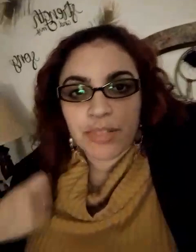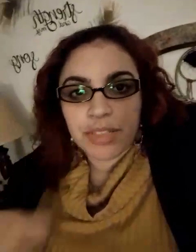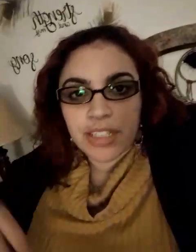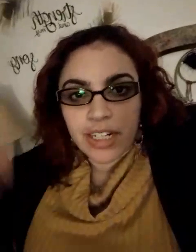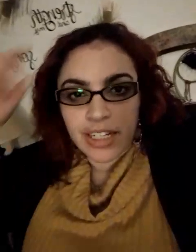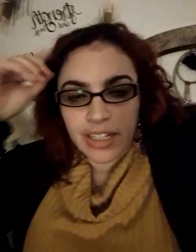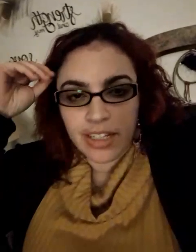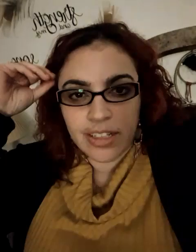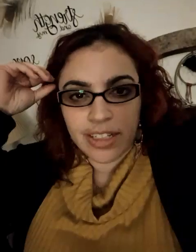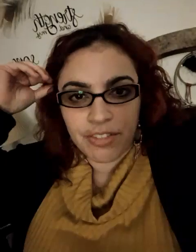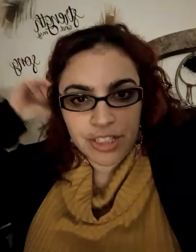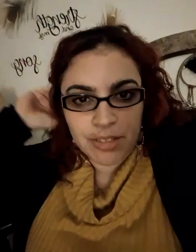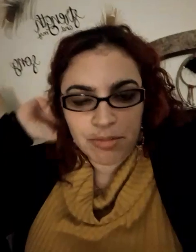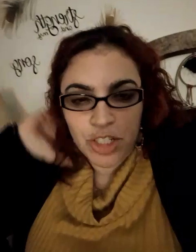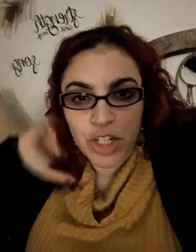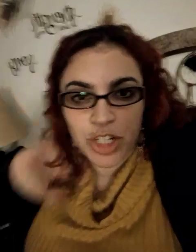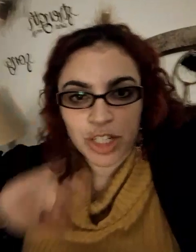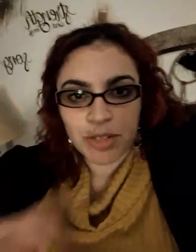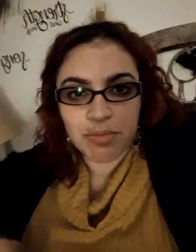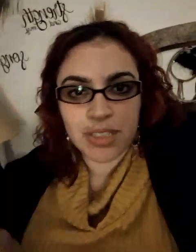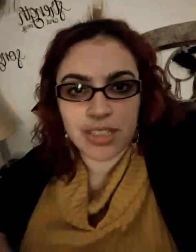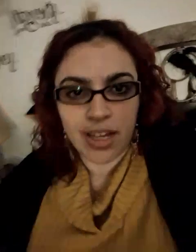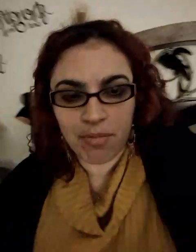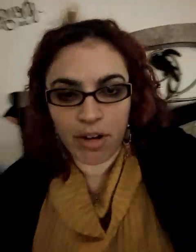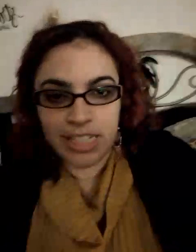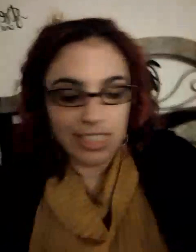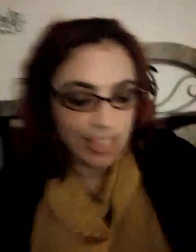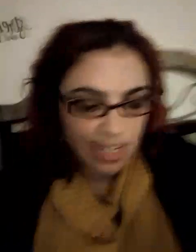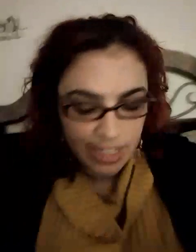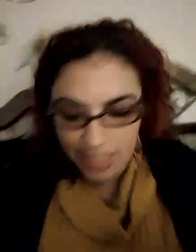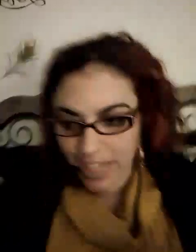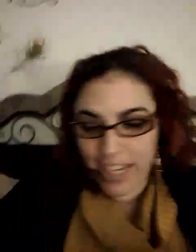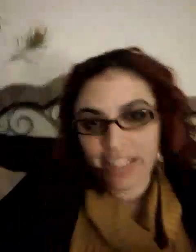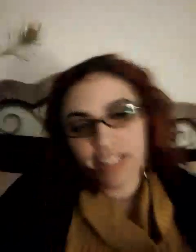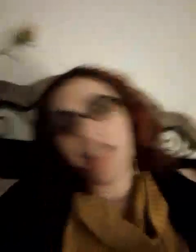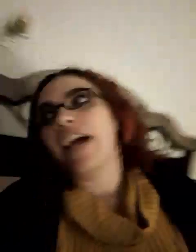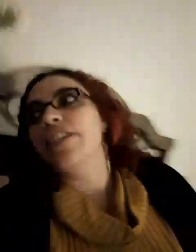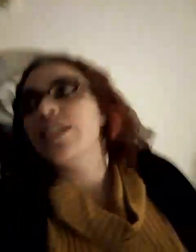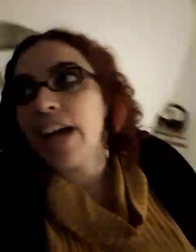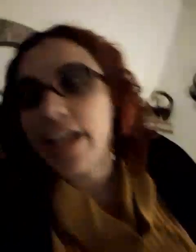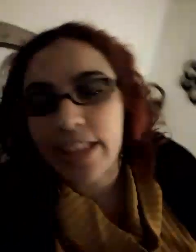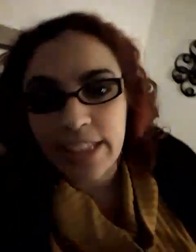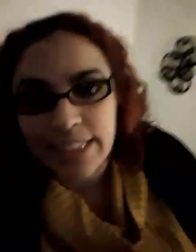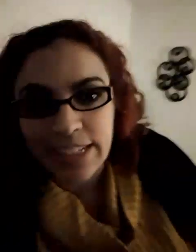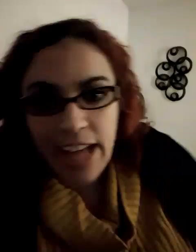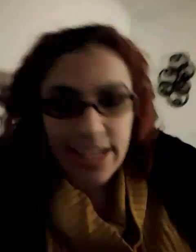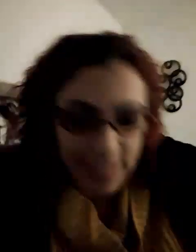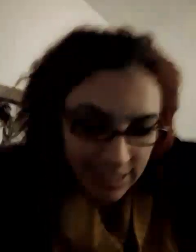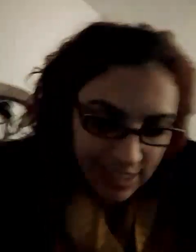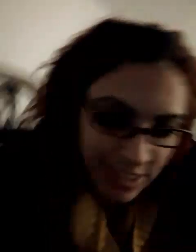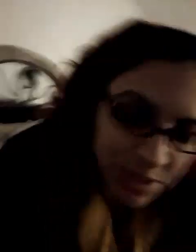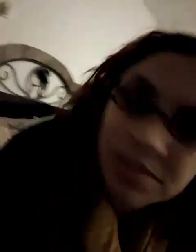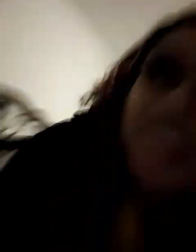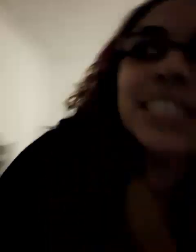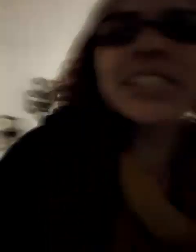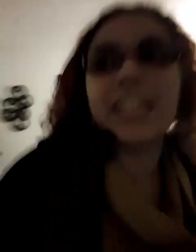was gonna give you some terms while he's studying tonight. I just got these glasses, so still getting